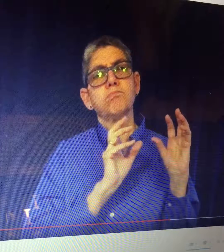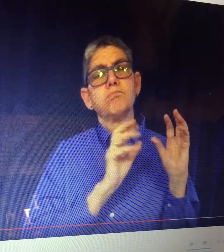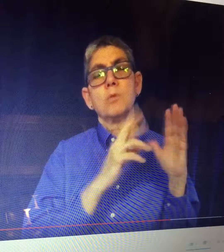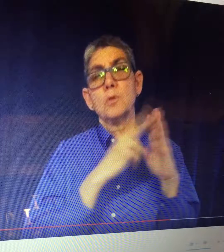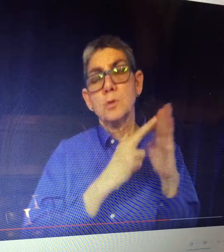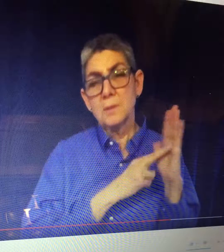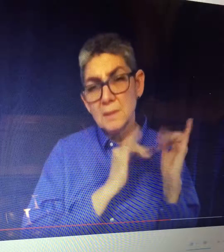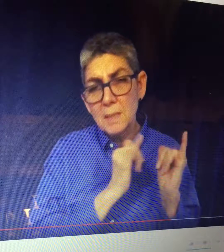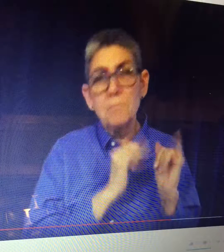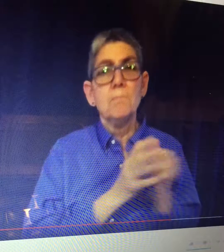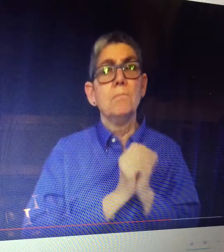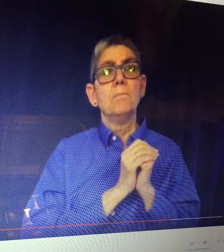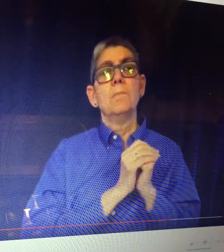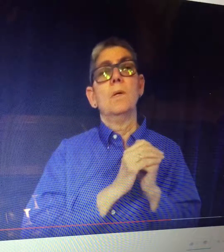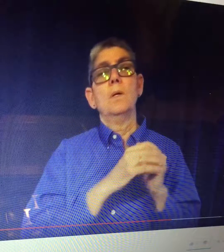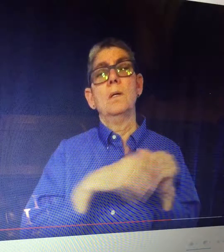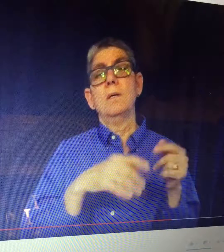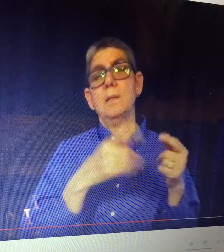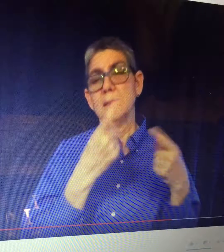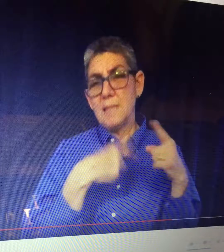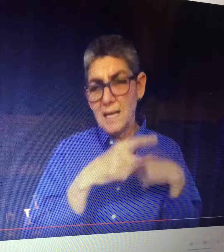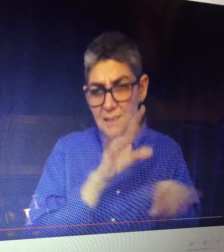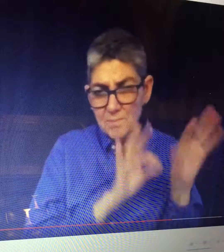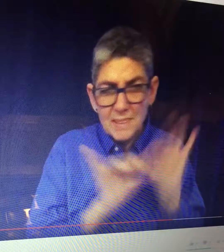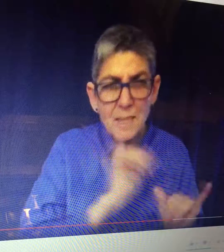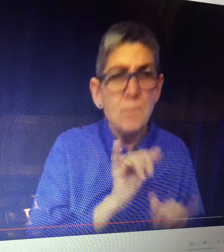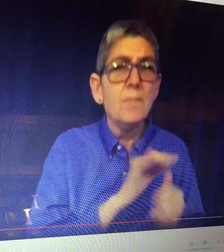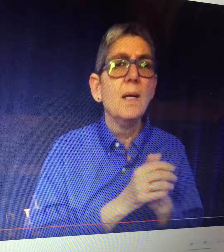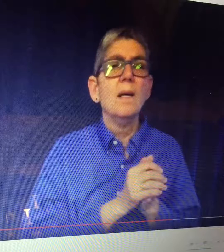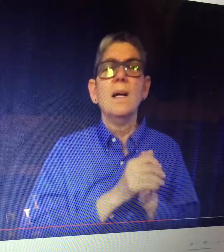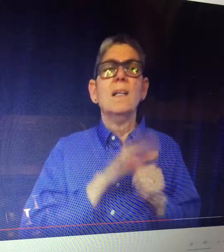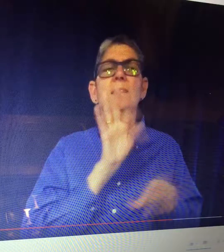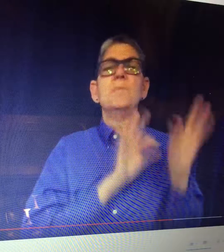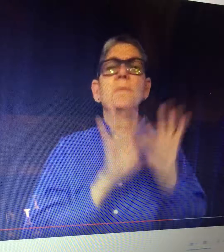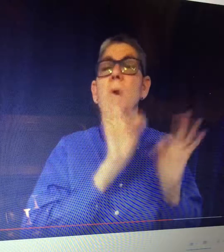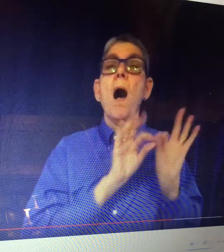is lazy. If you look at it, it's just sit back, do some signs.